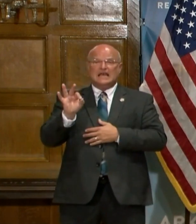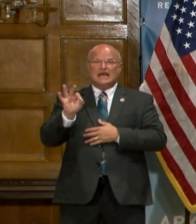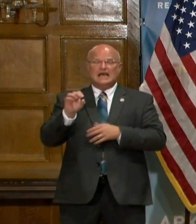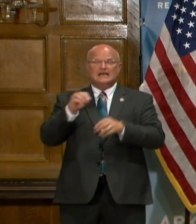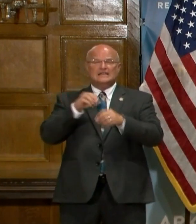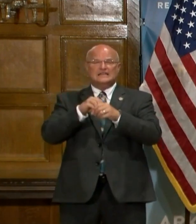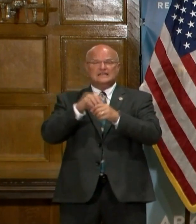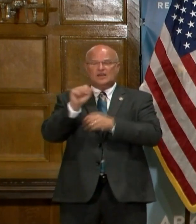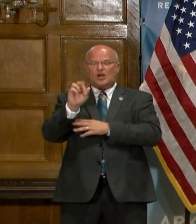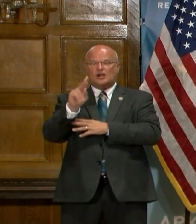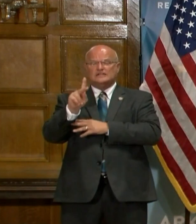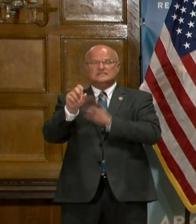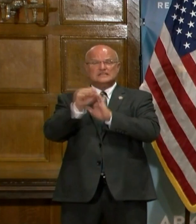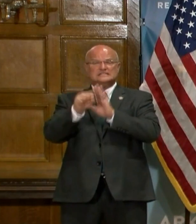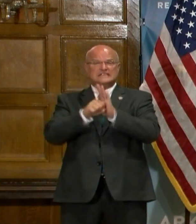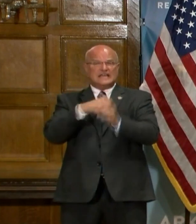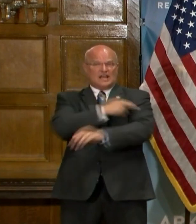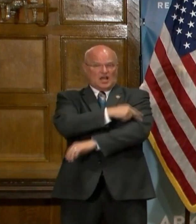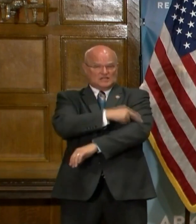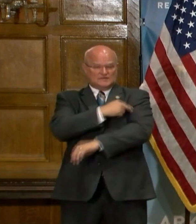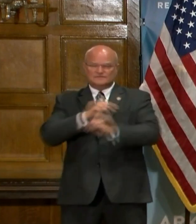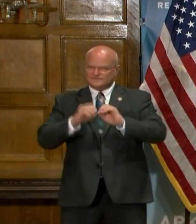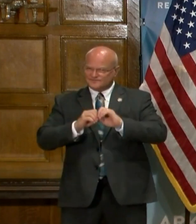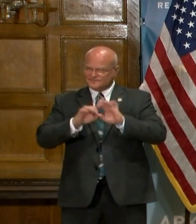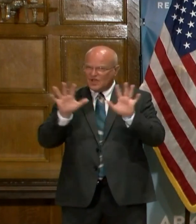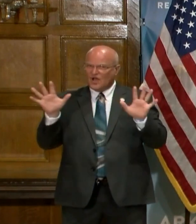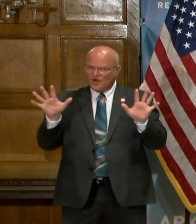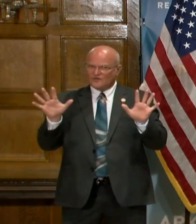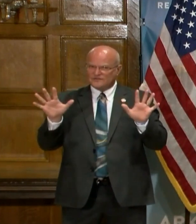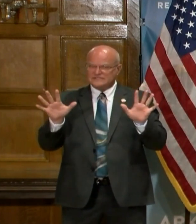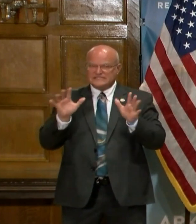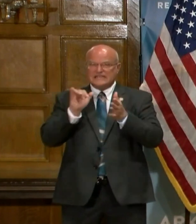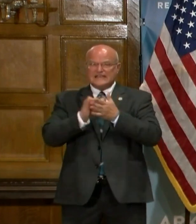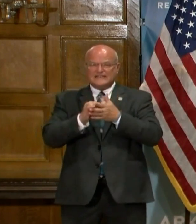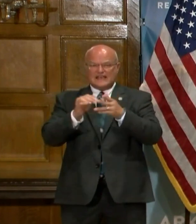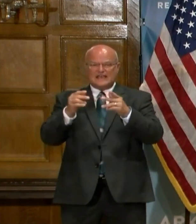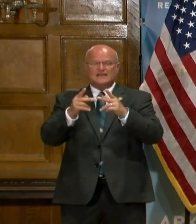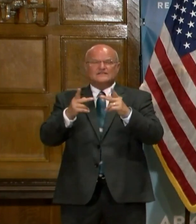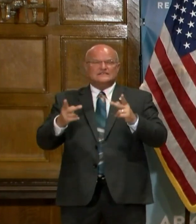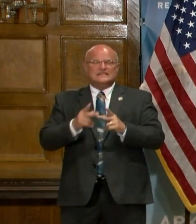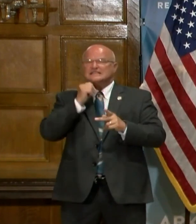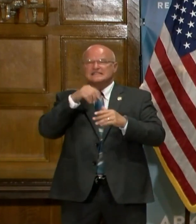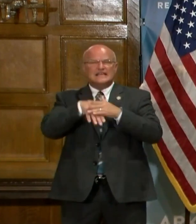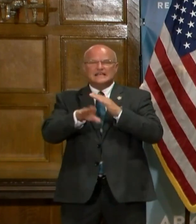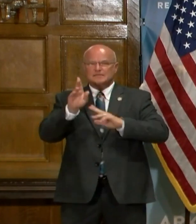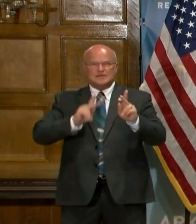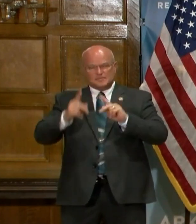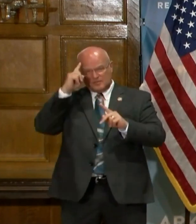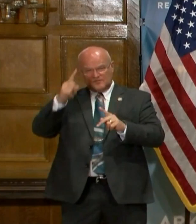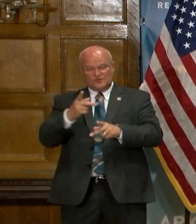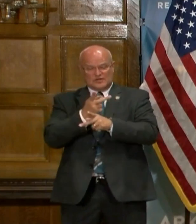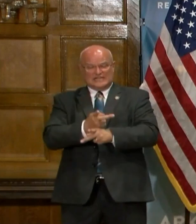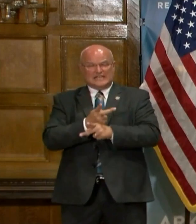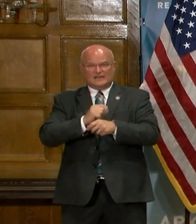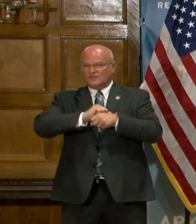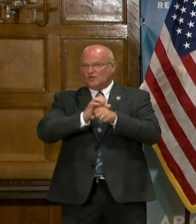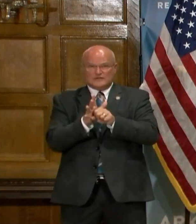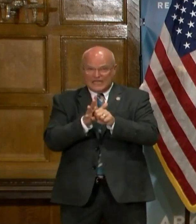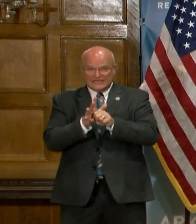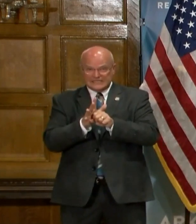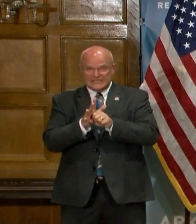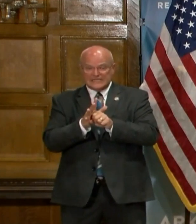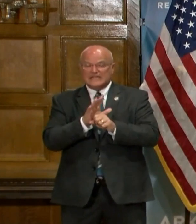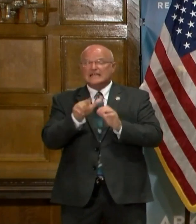are in the Arkansas State Hospital, so obviously that facility does not admit people for care of